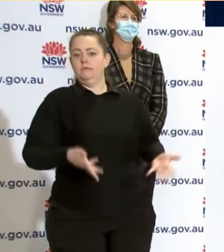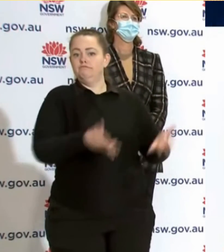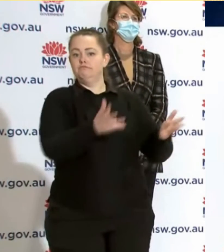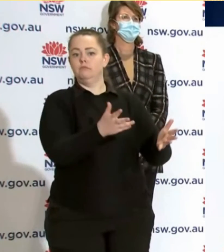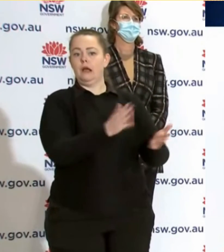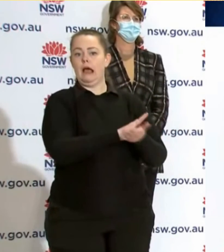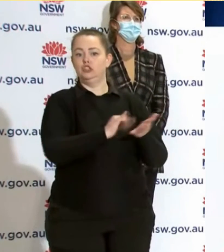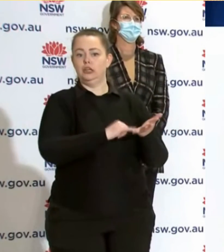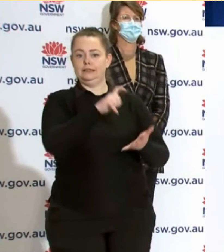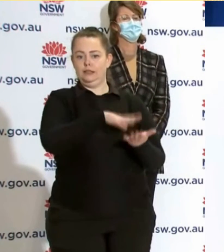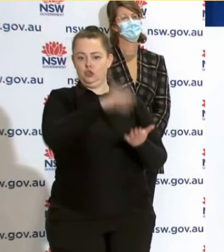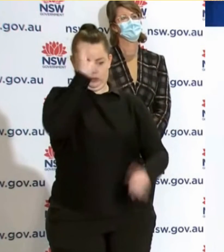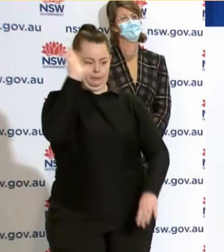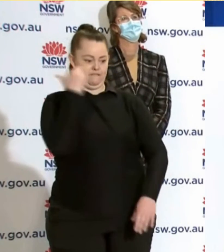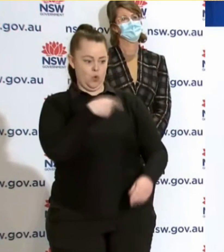but this is your opportunity.